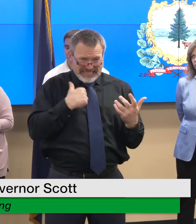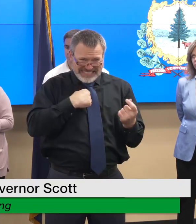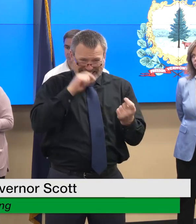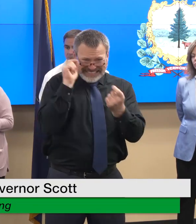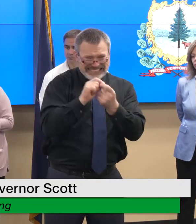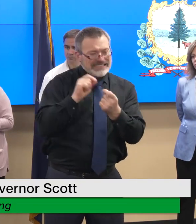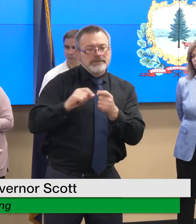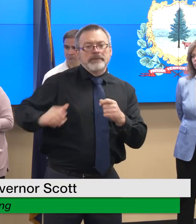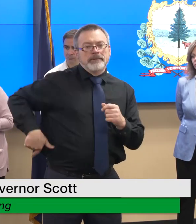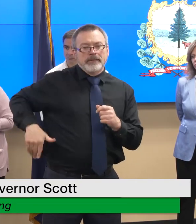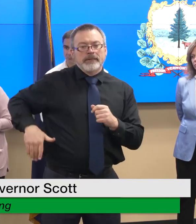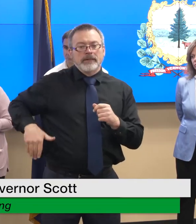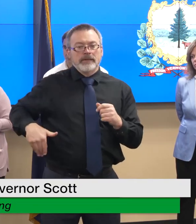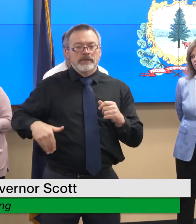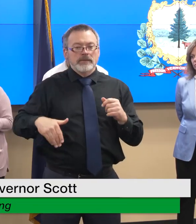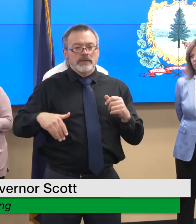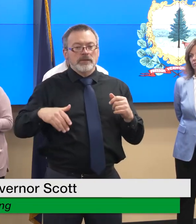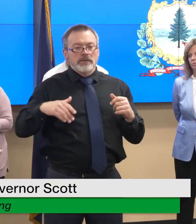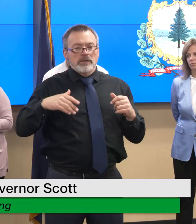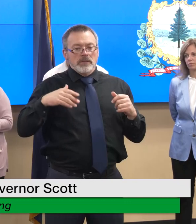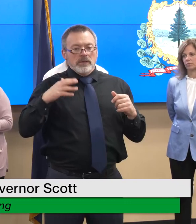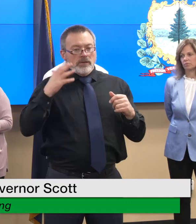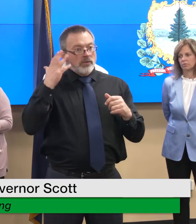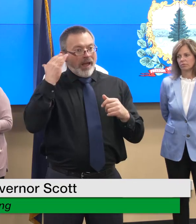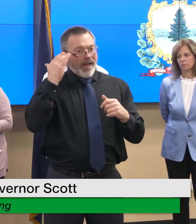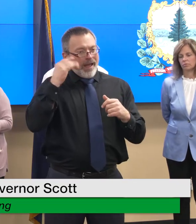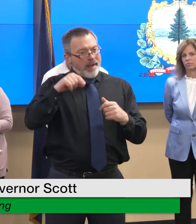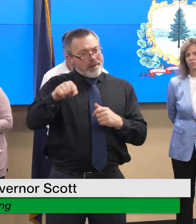areas are still inaccessible.